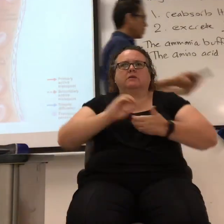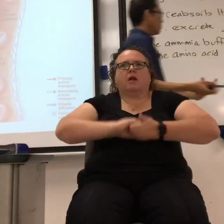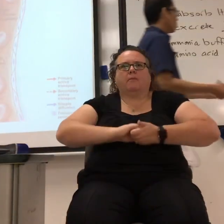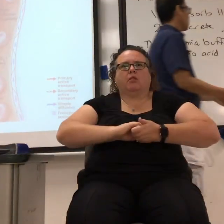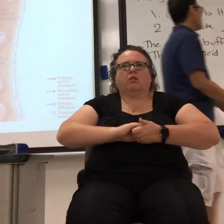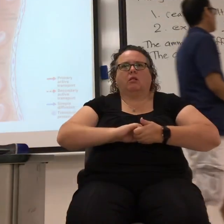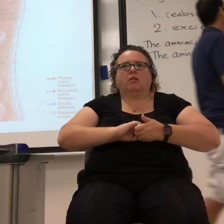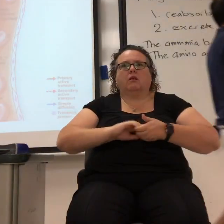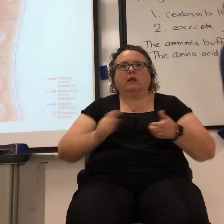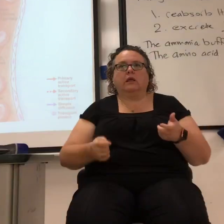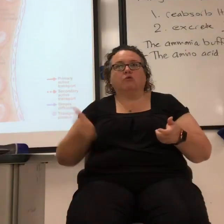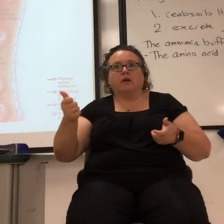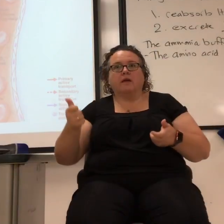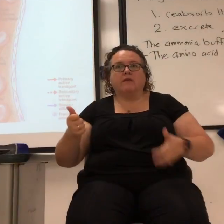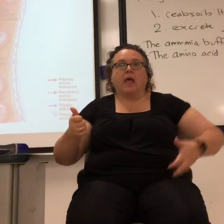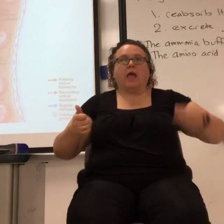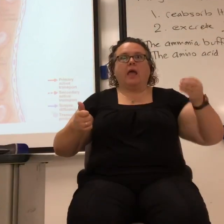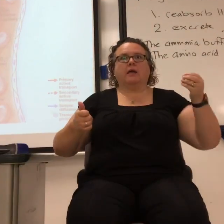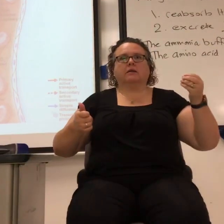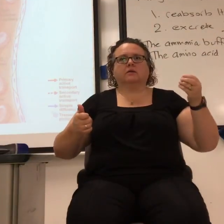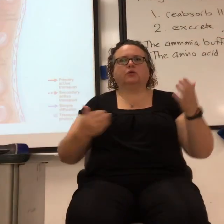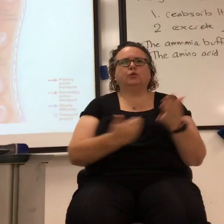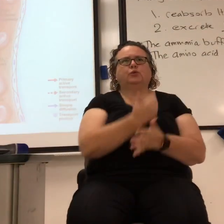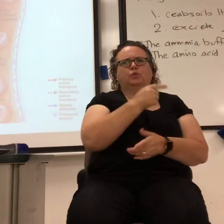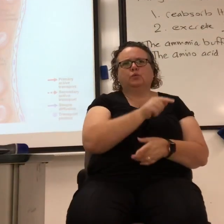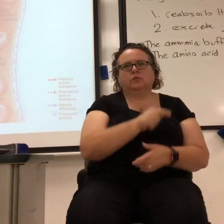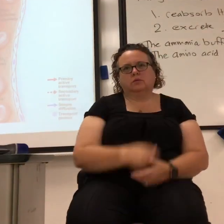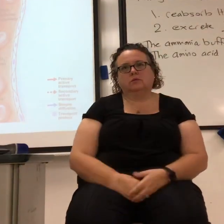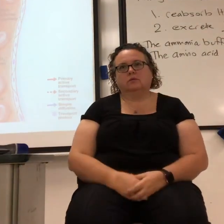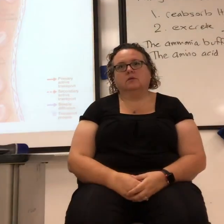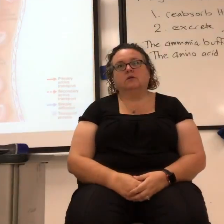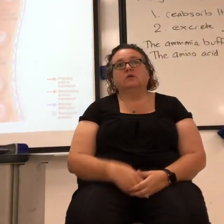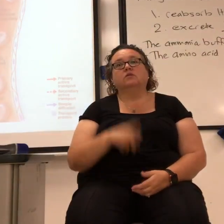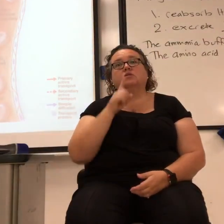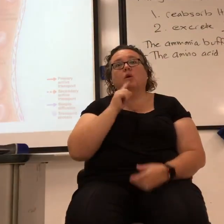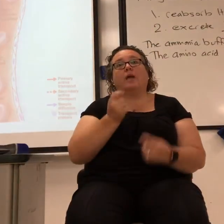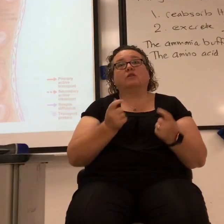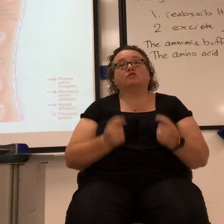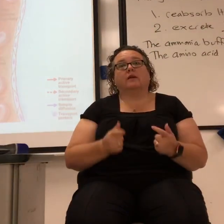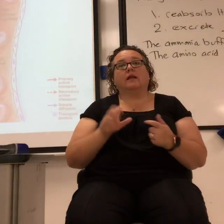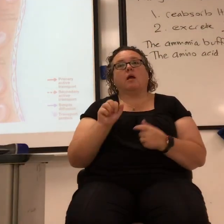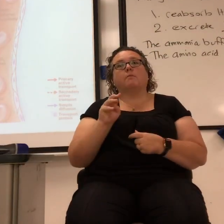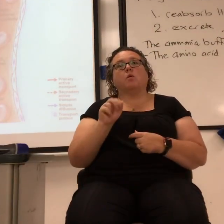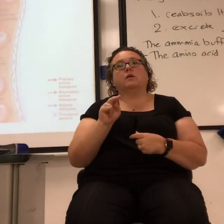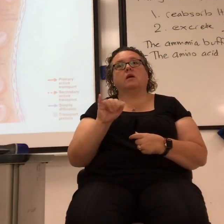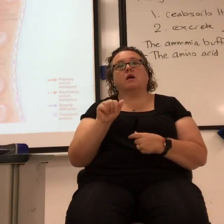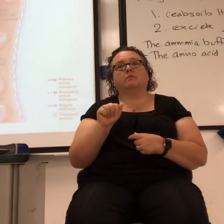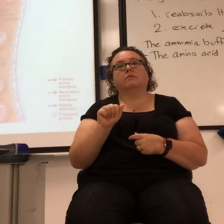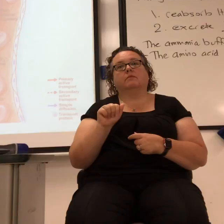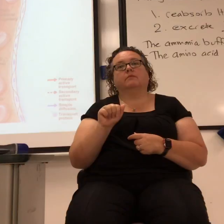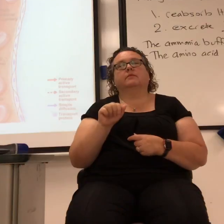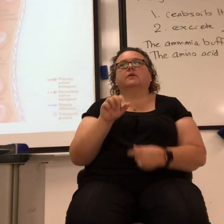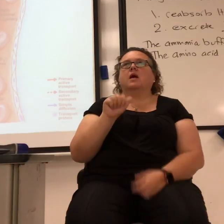make it new. So, excrete the ammonium ion at the same time,